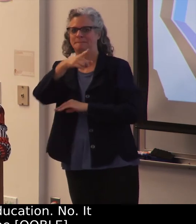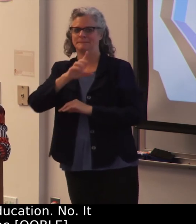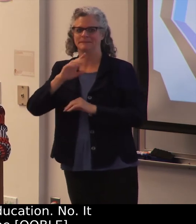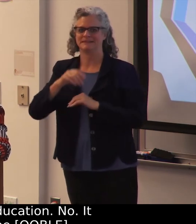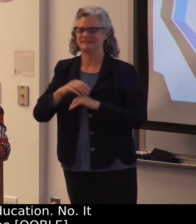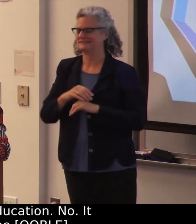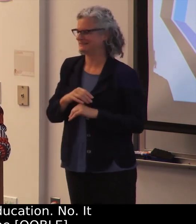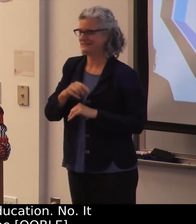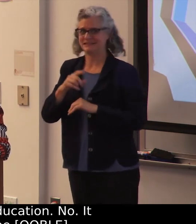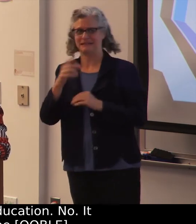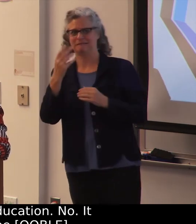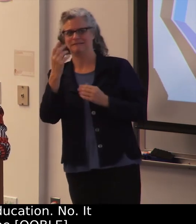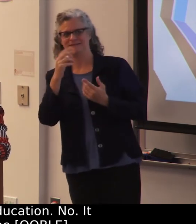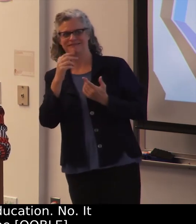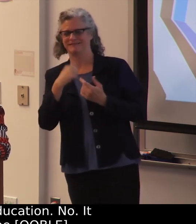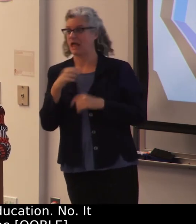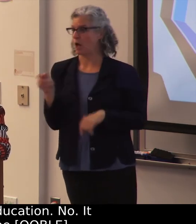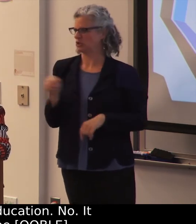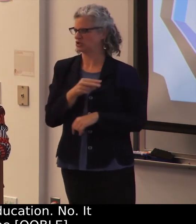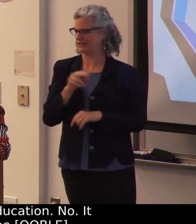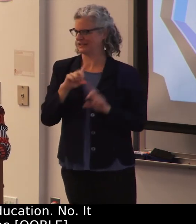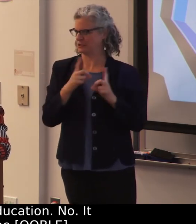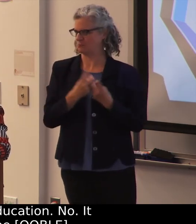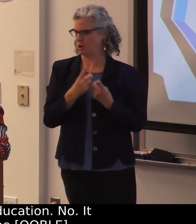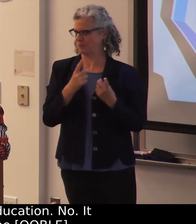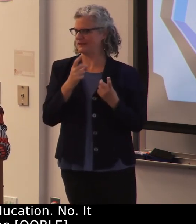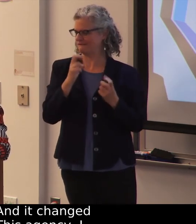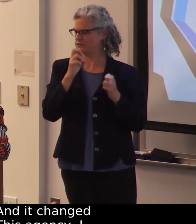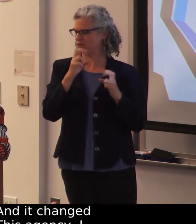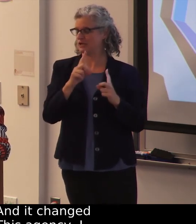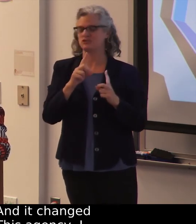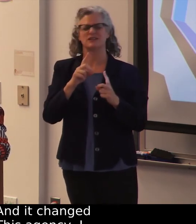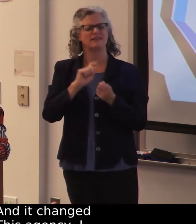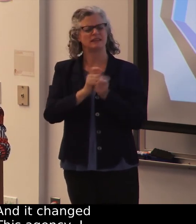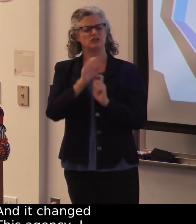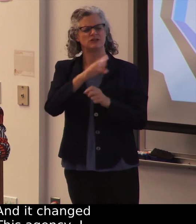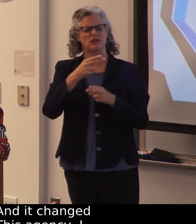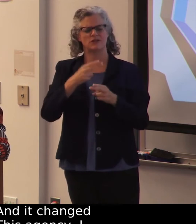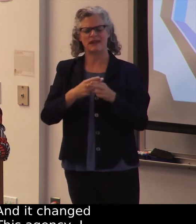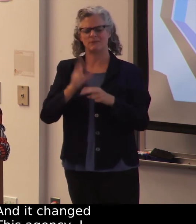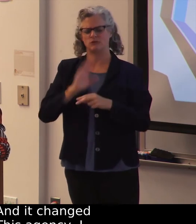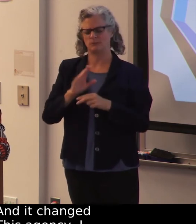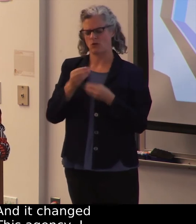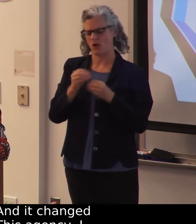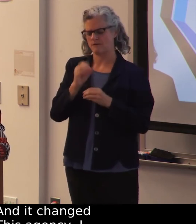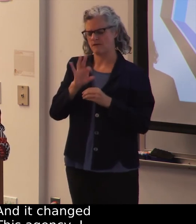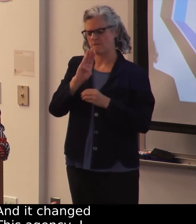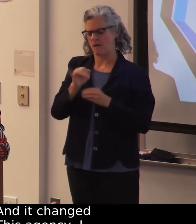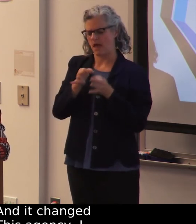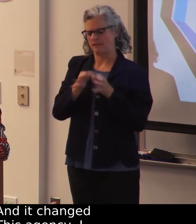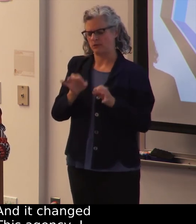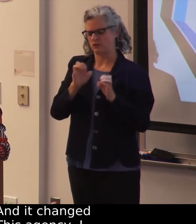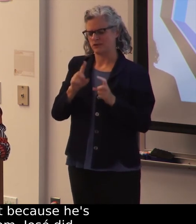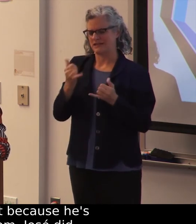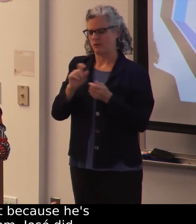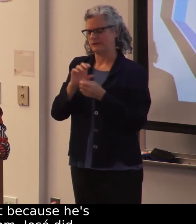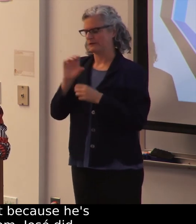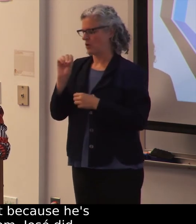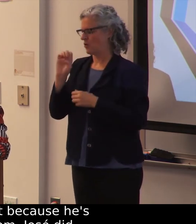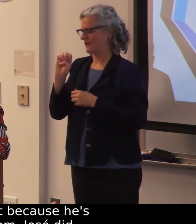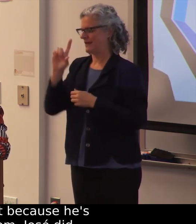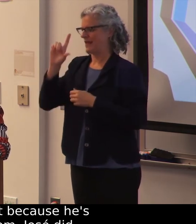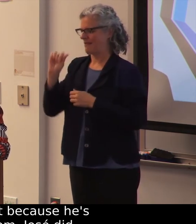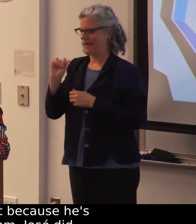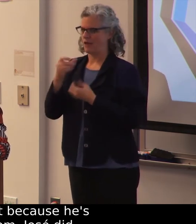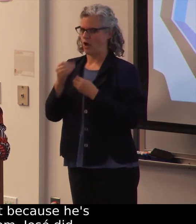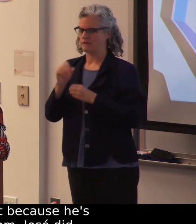Education. So no, it used to be OBEMLA, Office of Bilingual Education, right? I mean, and it changed its name, this agency. I just thought I'd tell you that because he's in